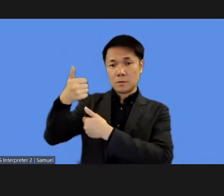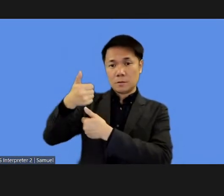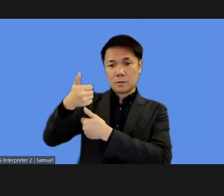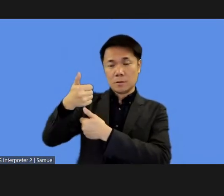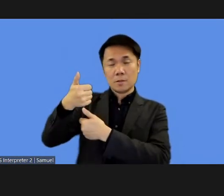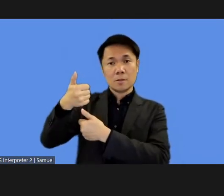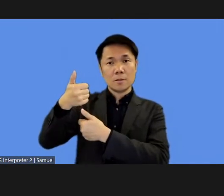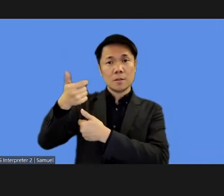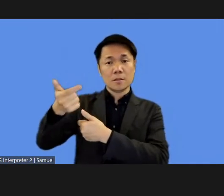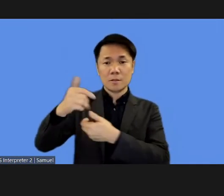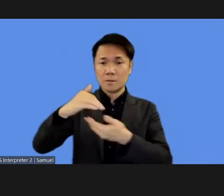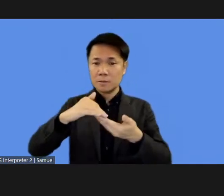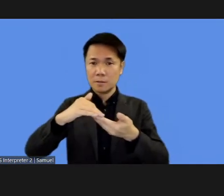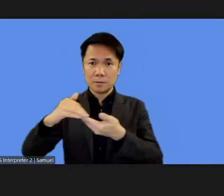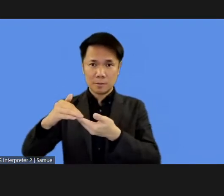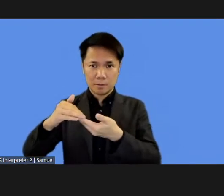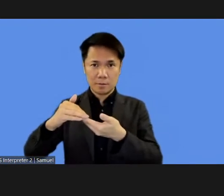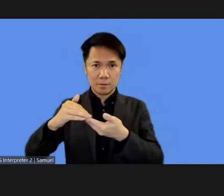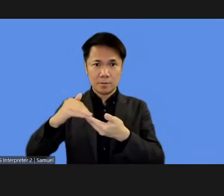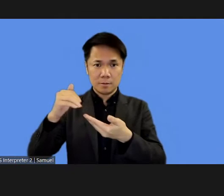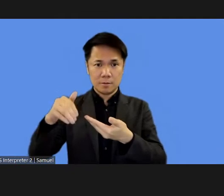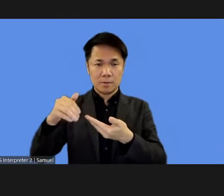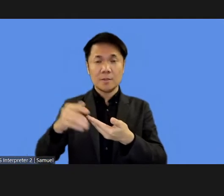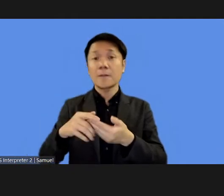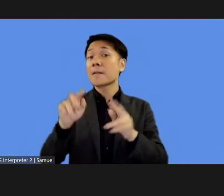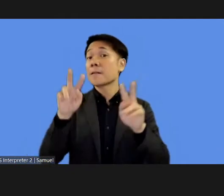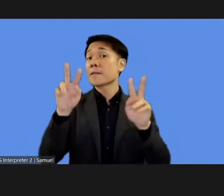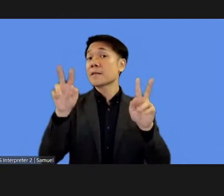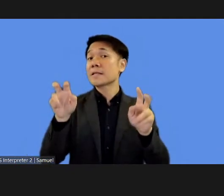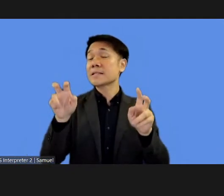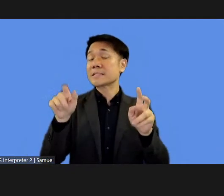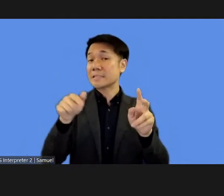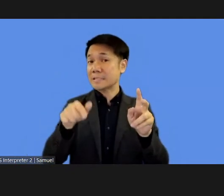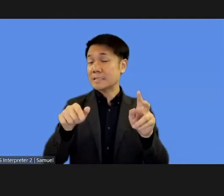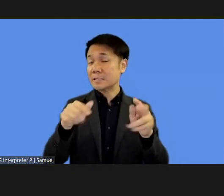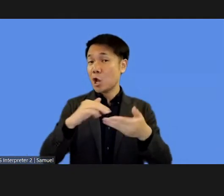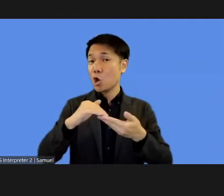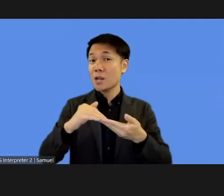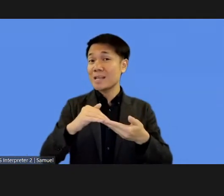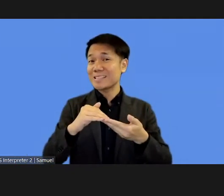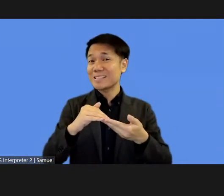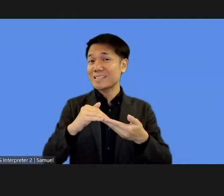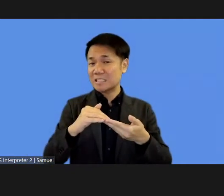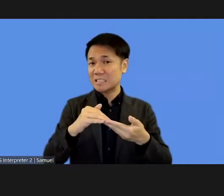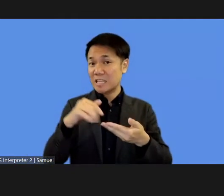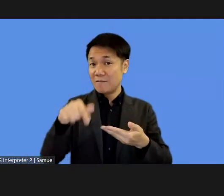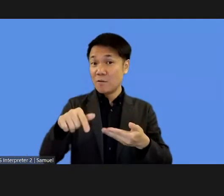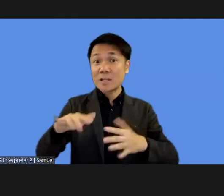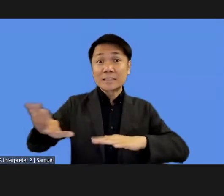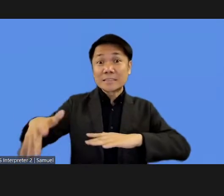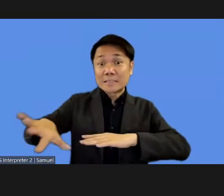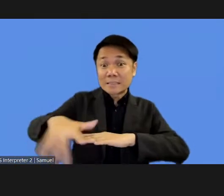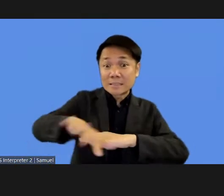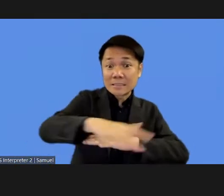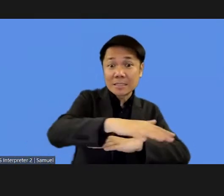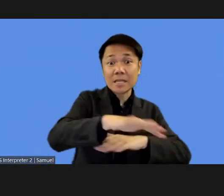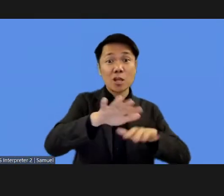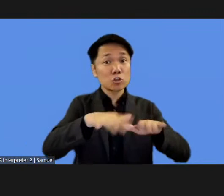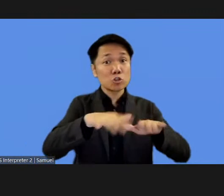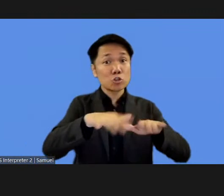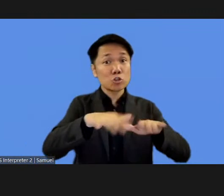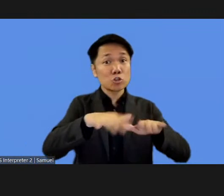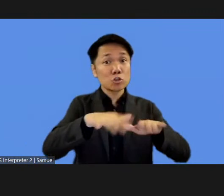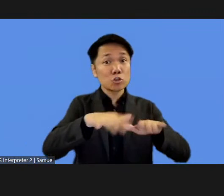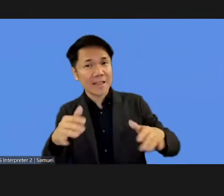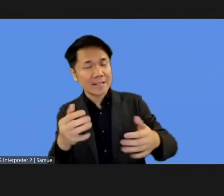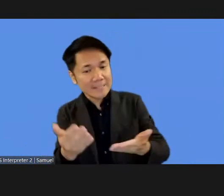NGO, which means Save the Sea and Children. I would like to focus on